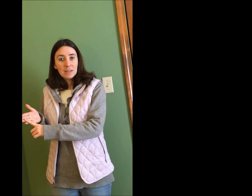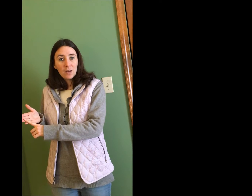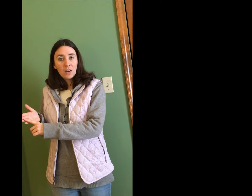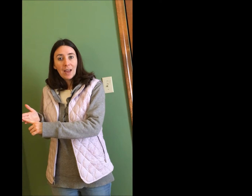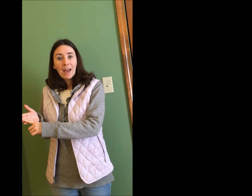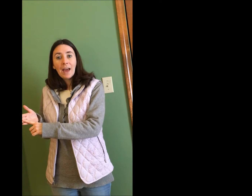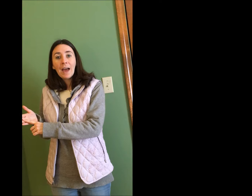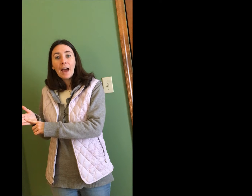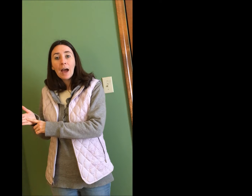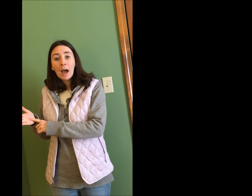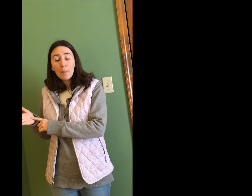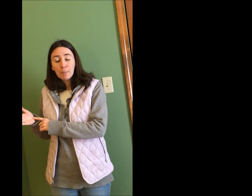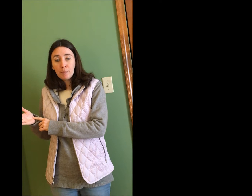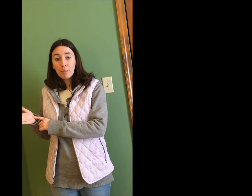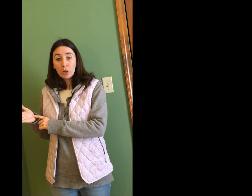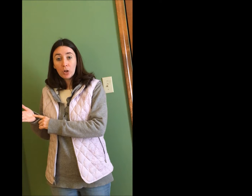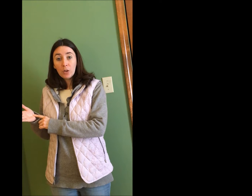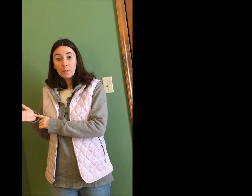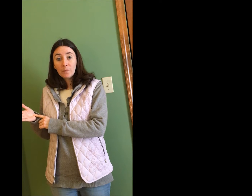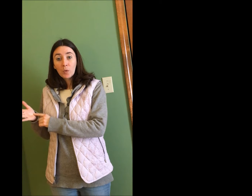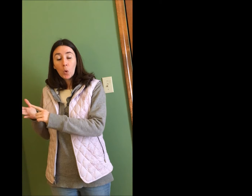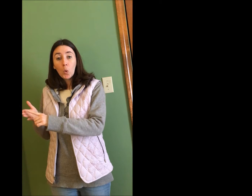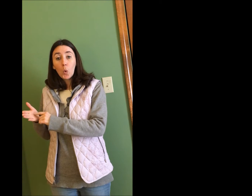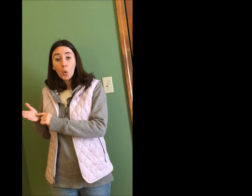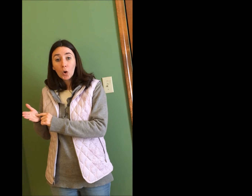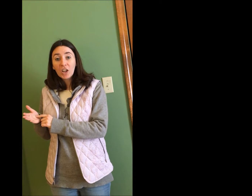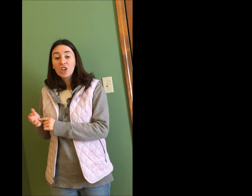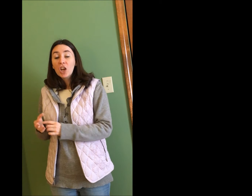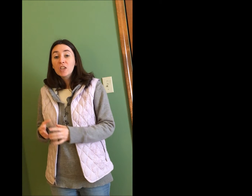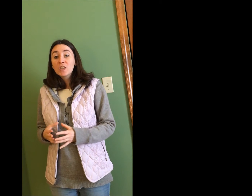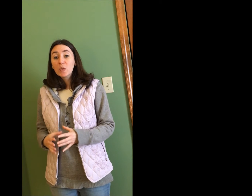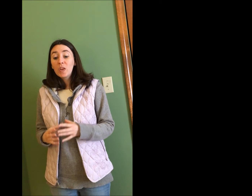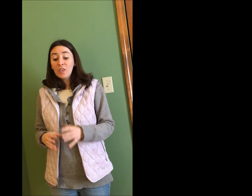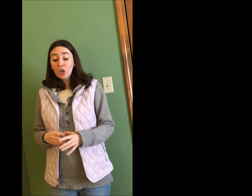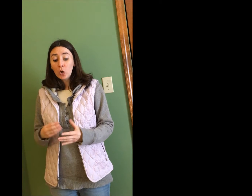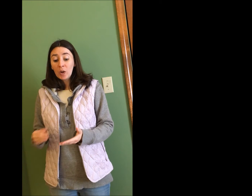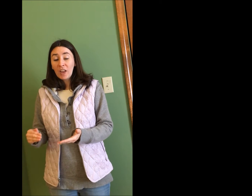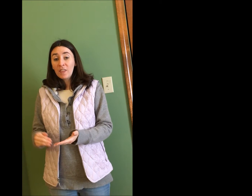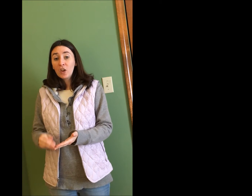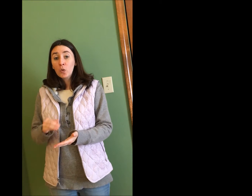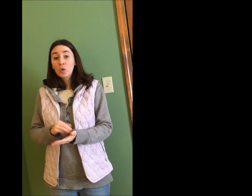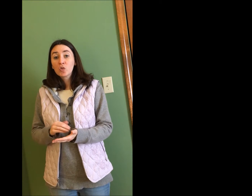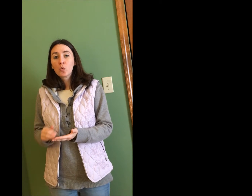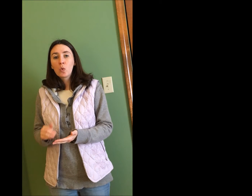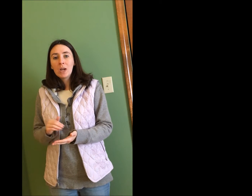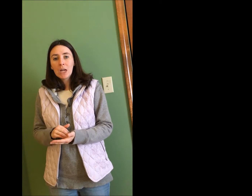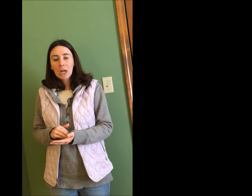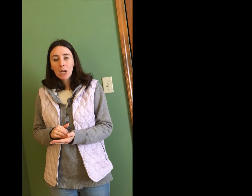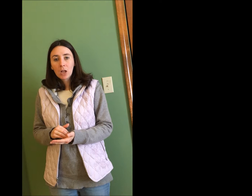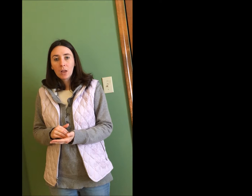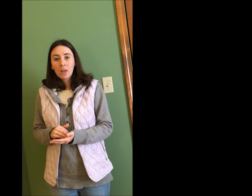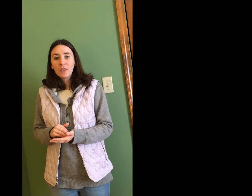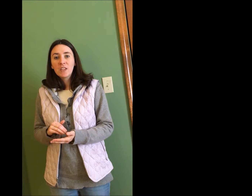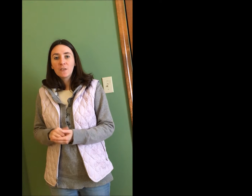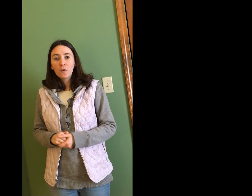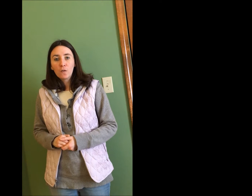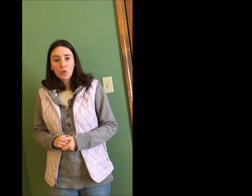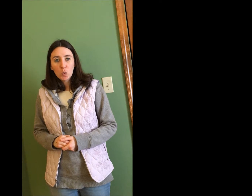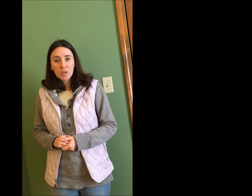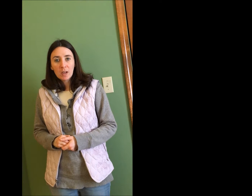sound, apple, orange. So then they're going and they're the ones reading the different foods that